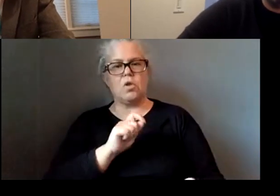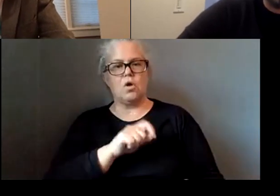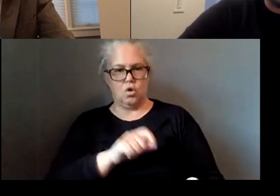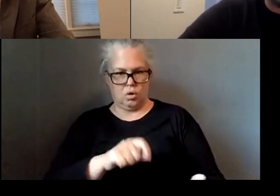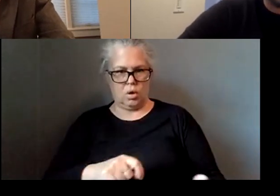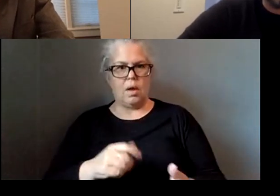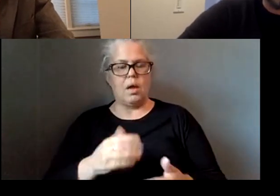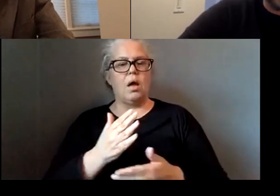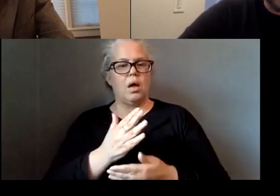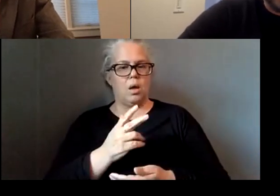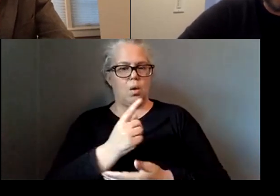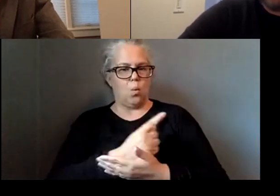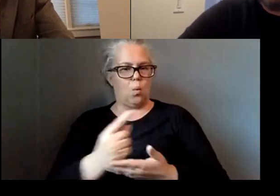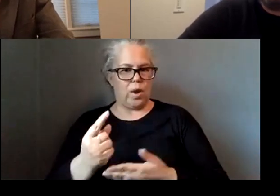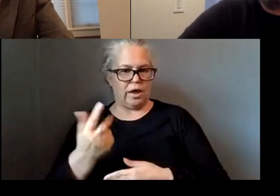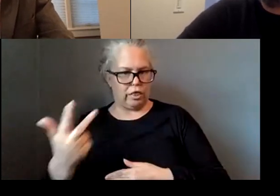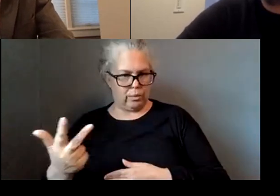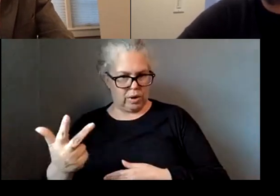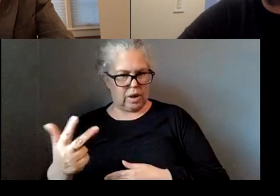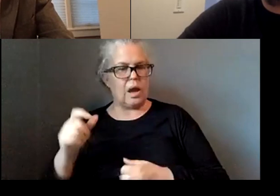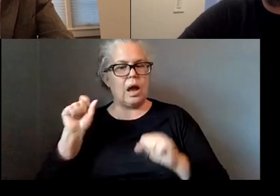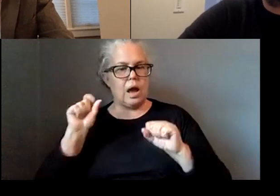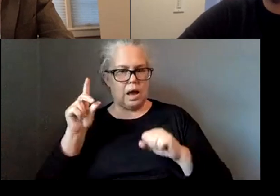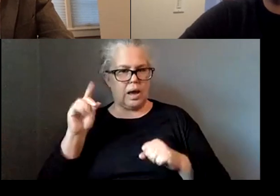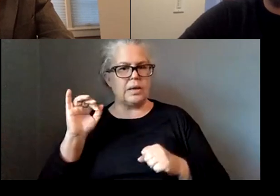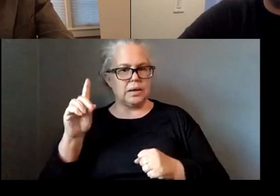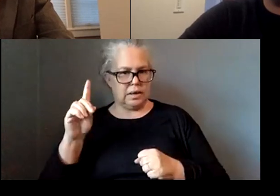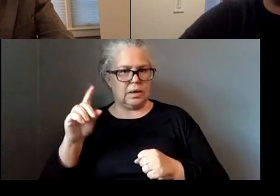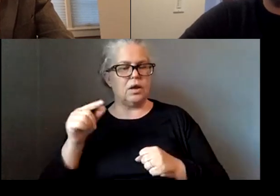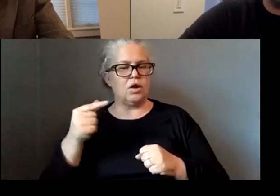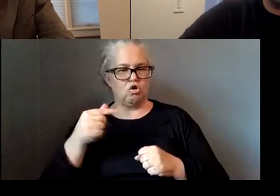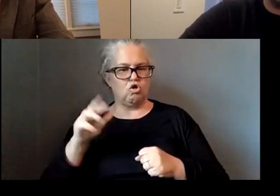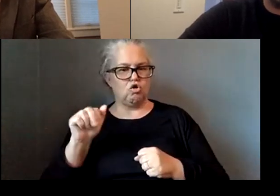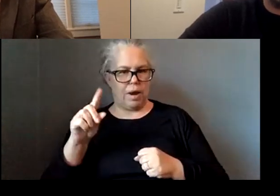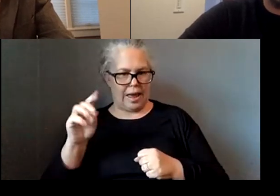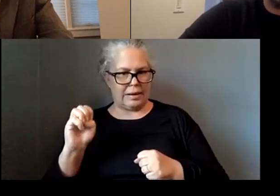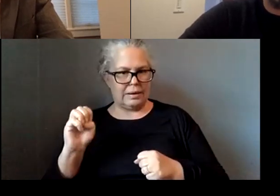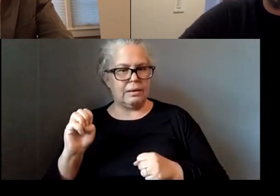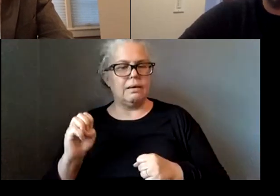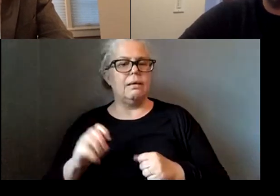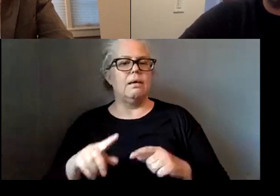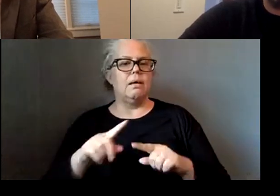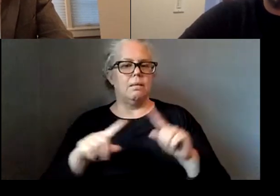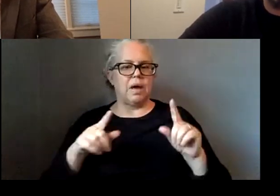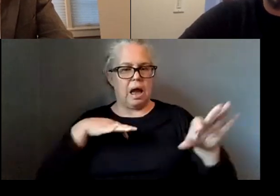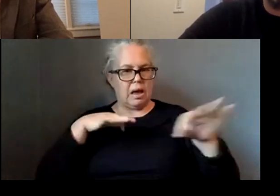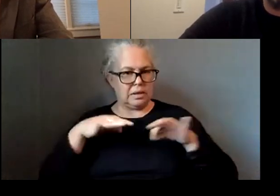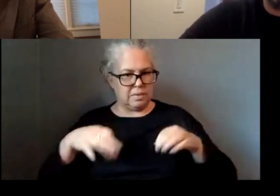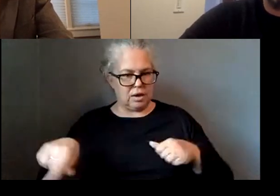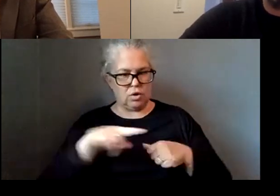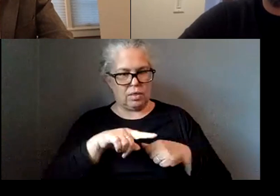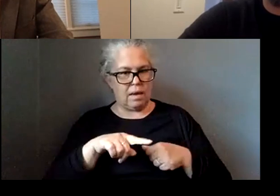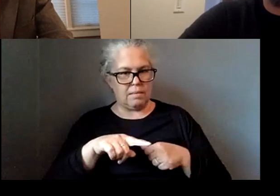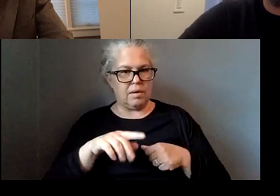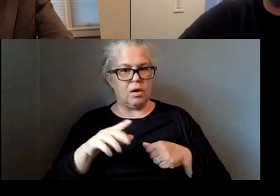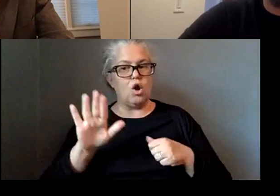week 3, I was able to grade them. But again, I'd explained to them that it's their